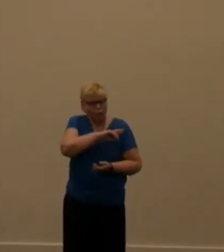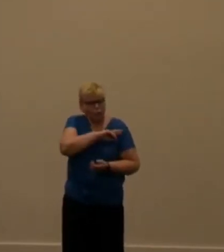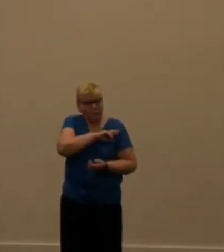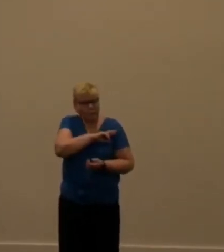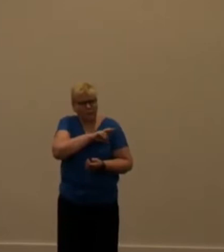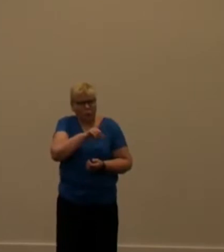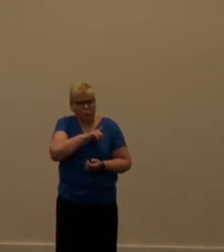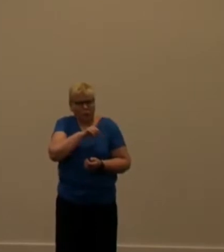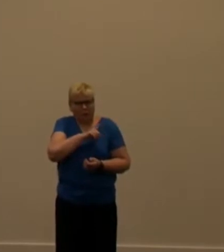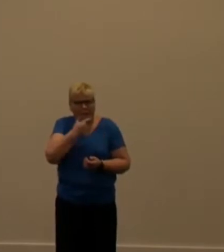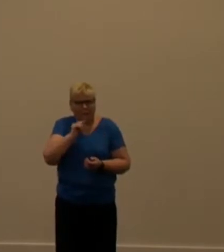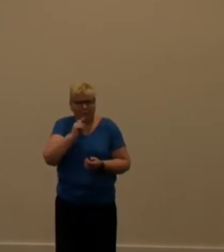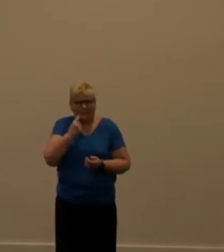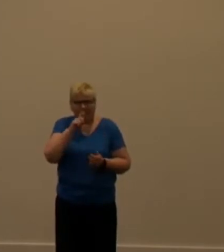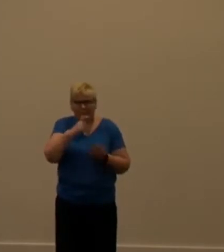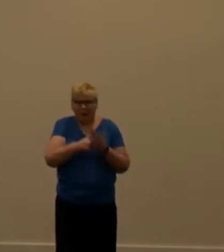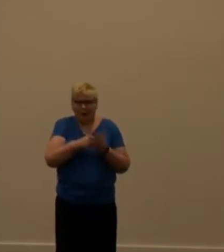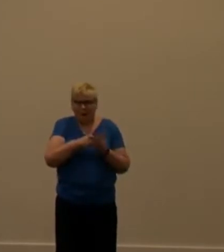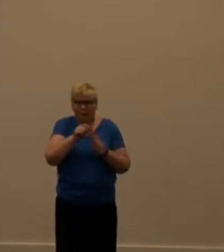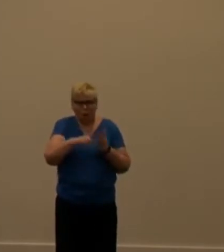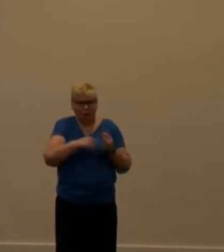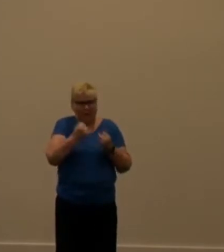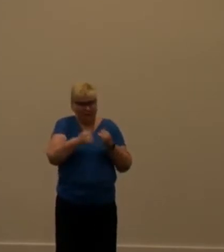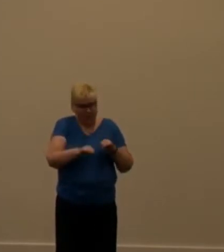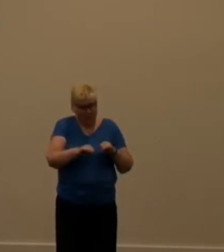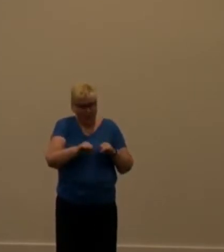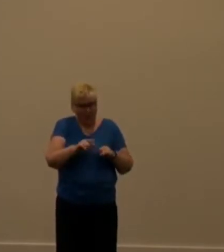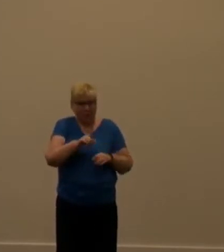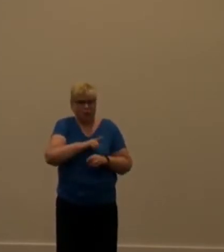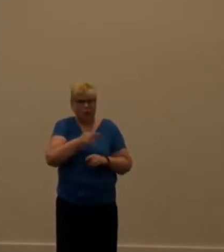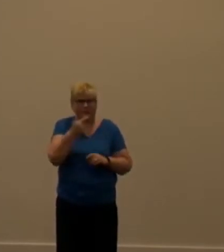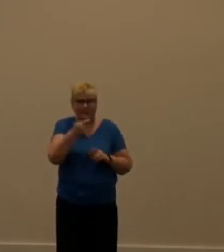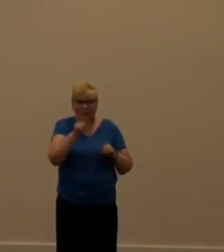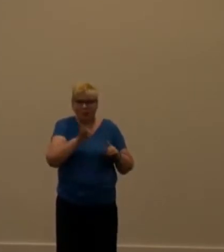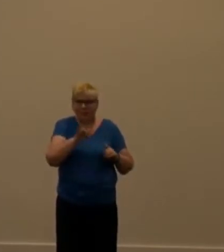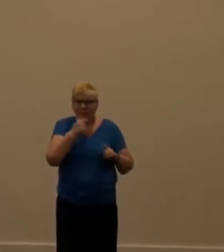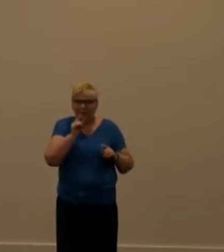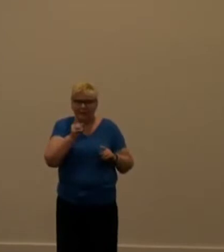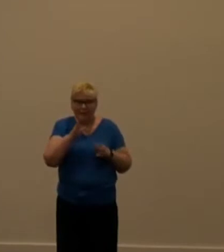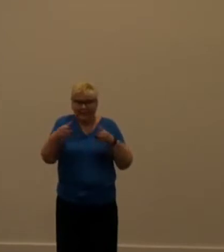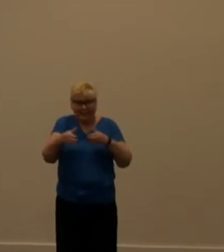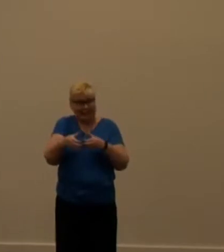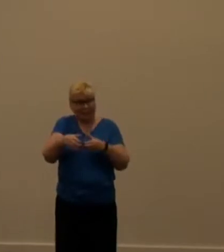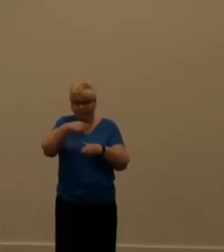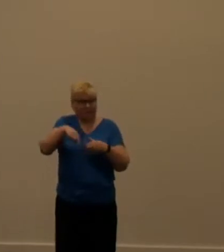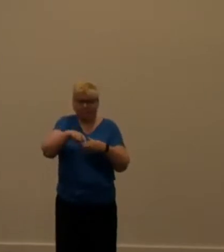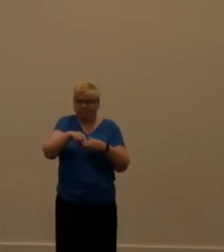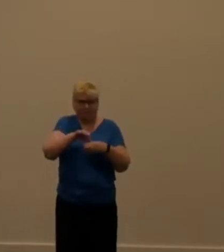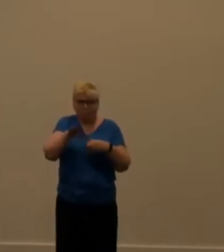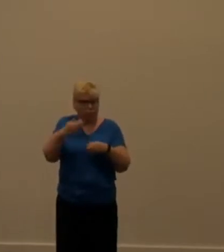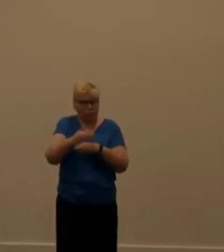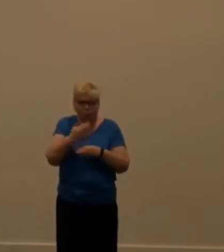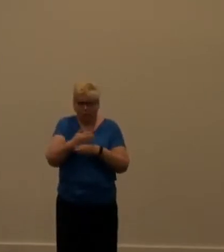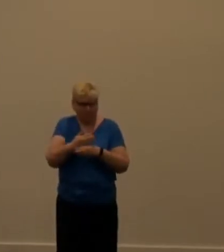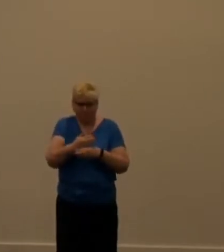is that people say that the CRM projects have failed is that 7 out of 10 people say the team wasn't working. You can